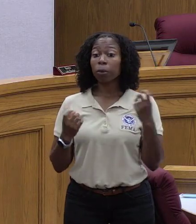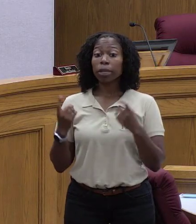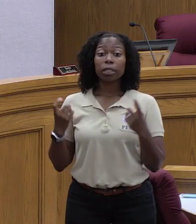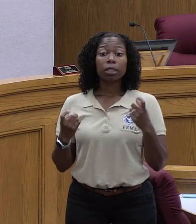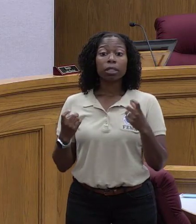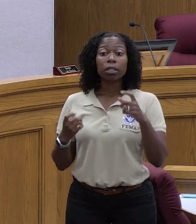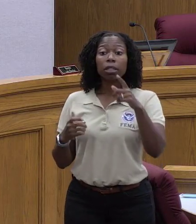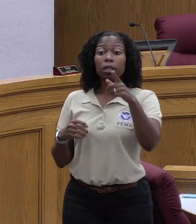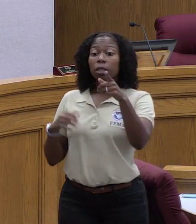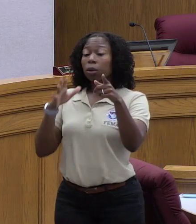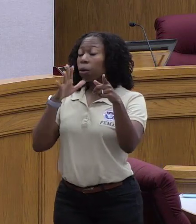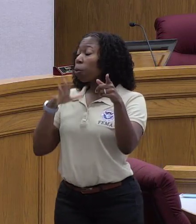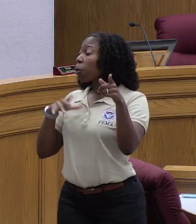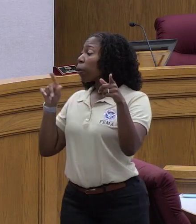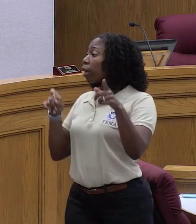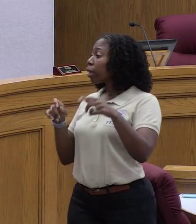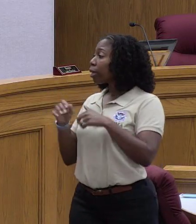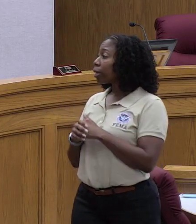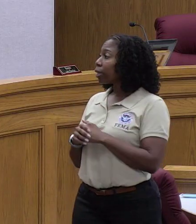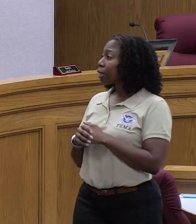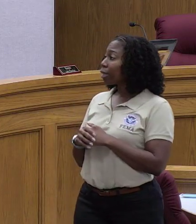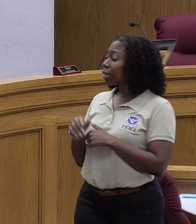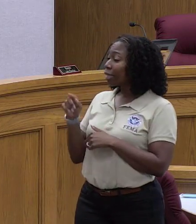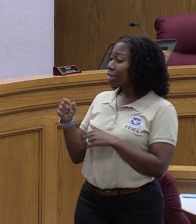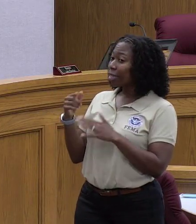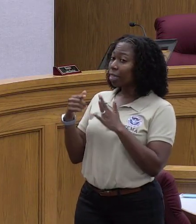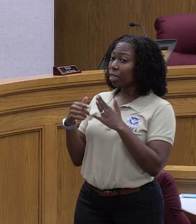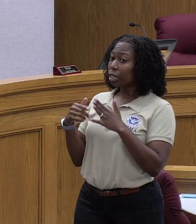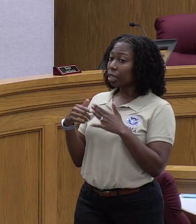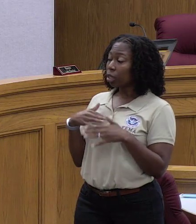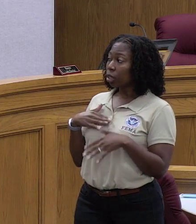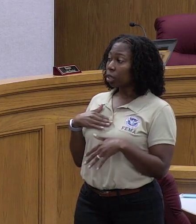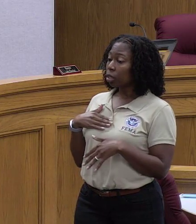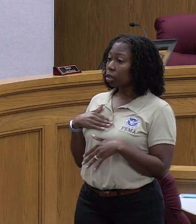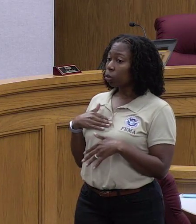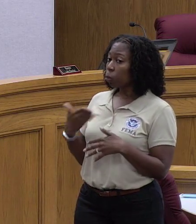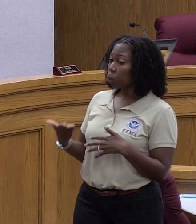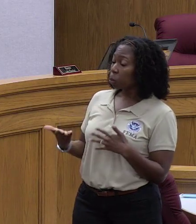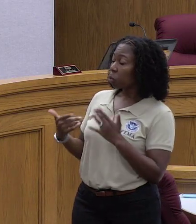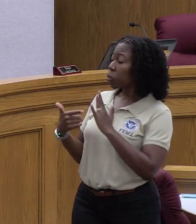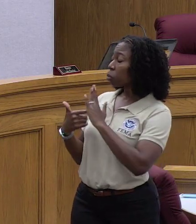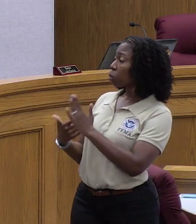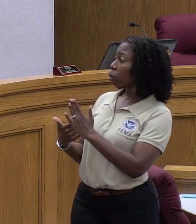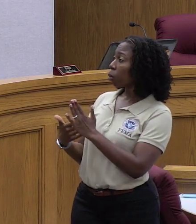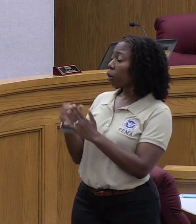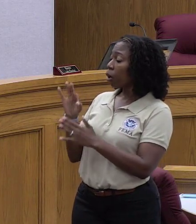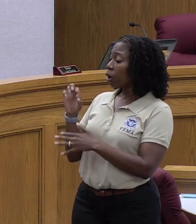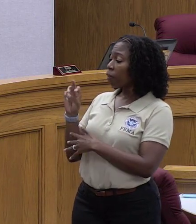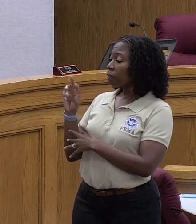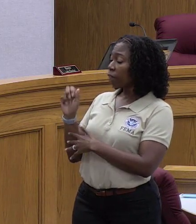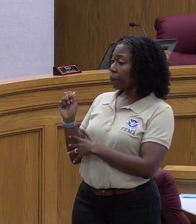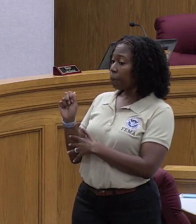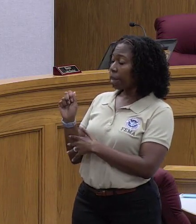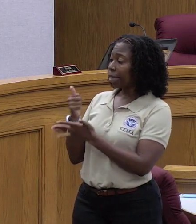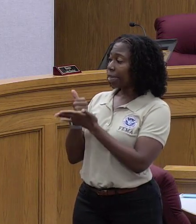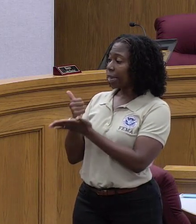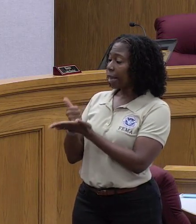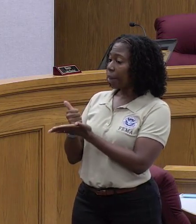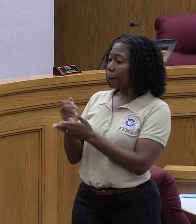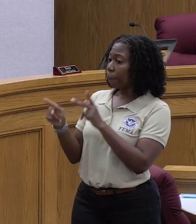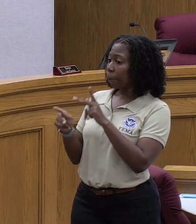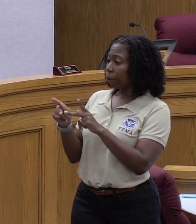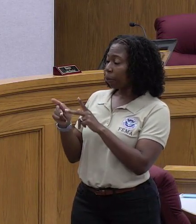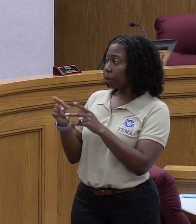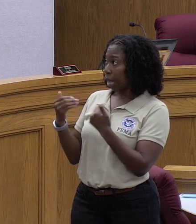Did he indicate any willingness on the part of FEMA to, help people who do